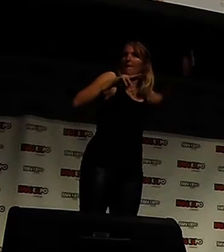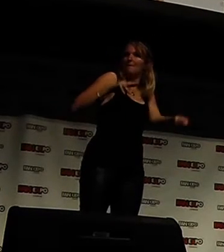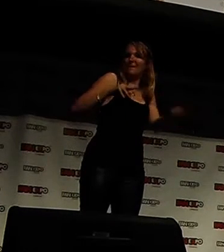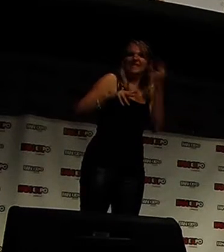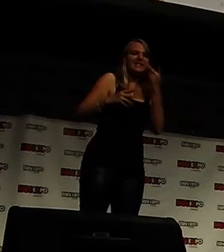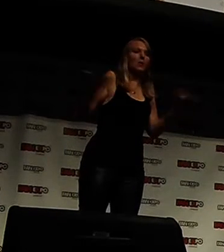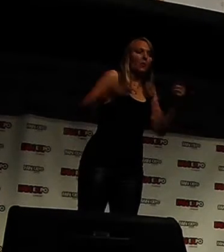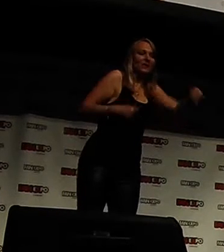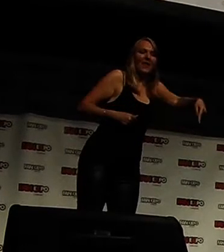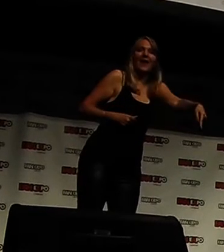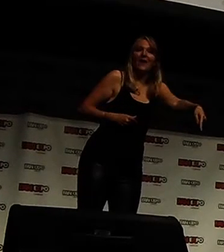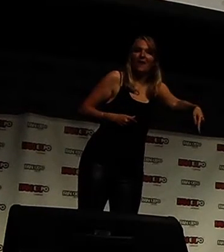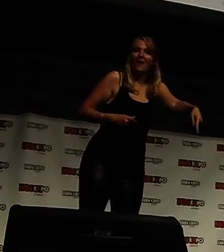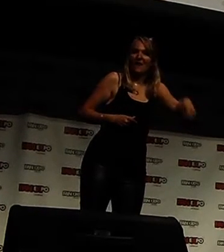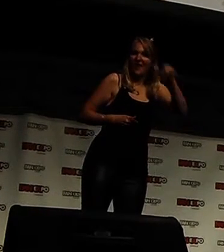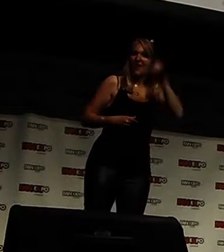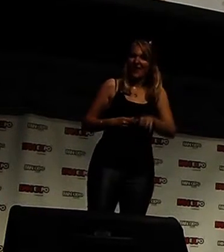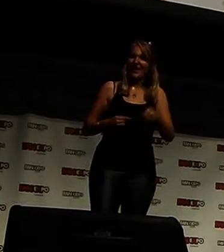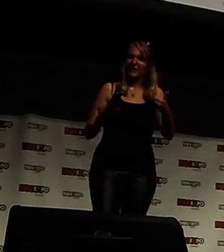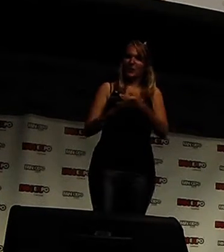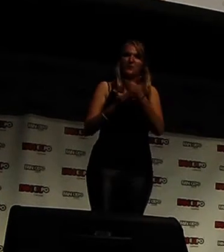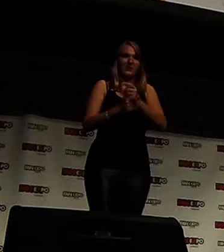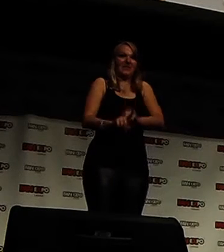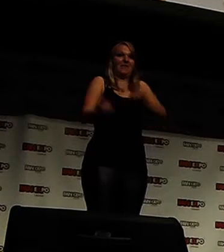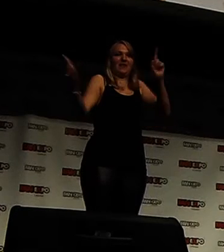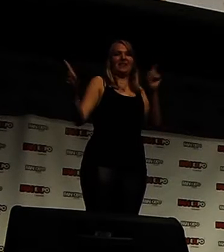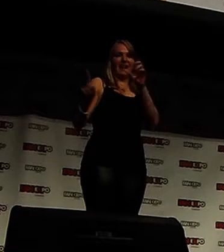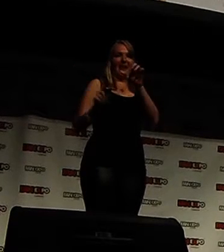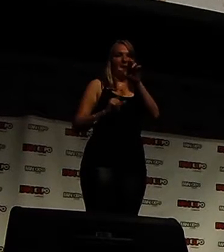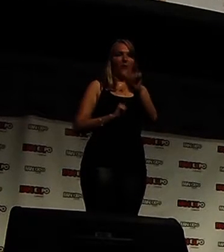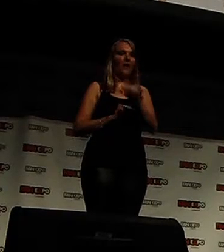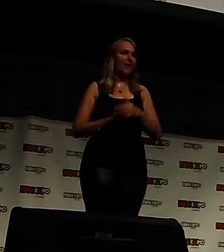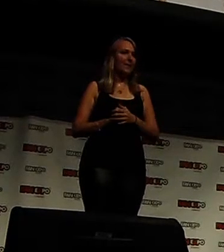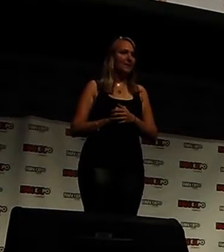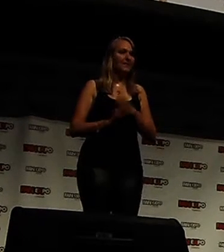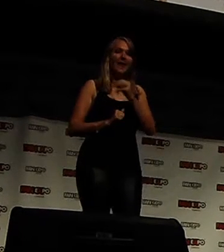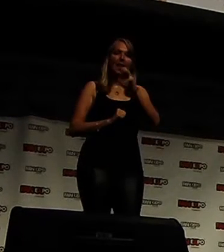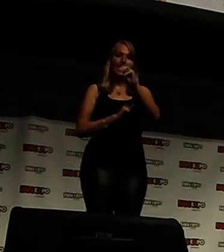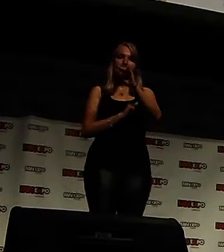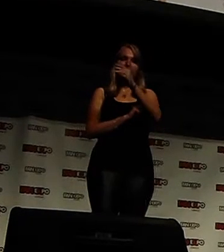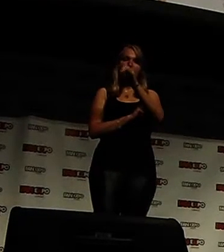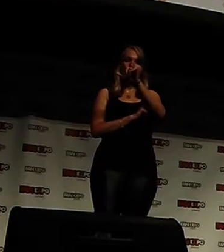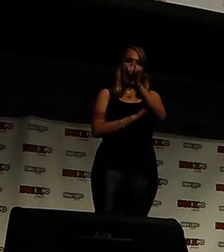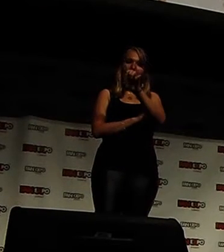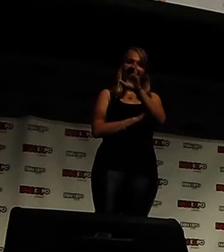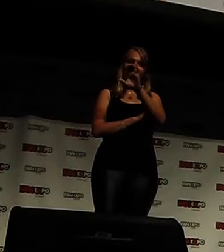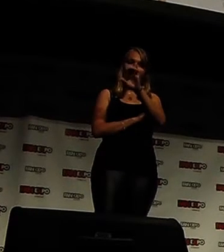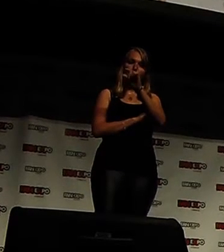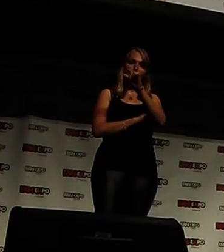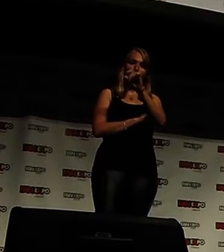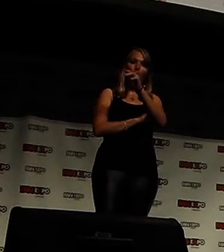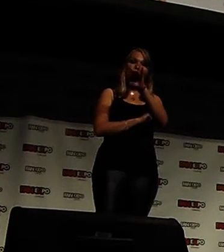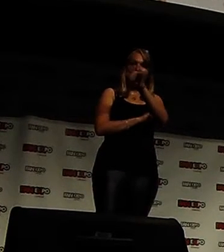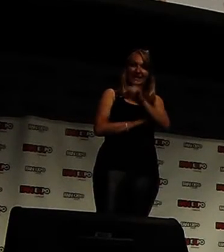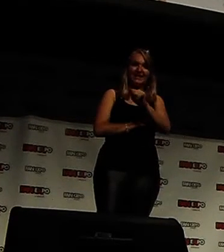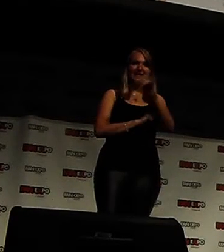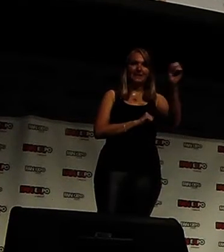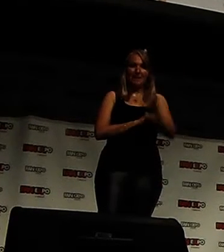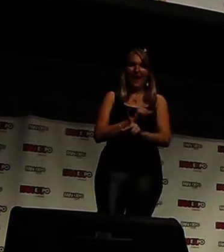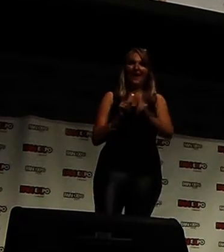see what's down there." So I think that's the kind of quite a big difference. And we have Michelle Gomez back, and we have